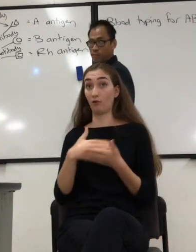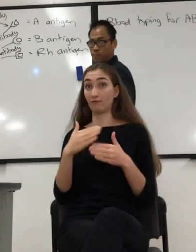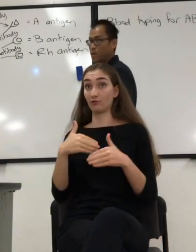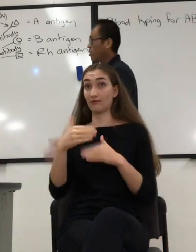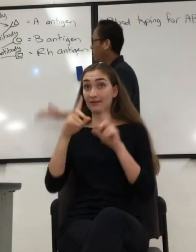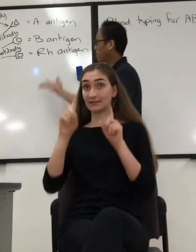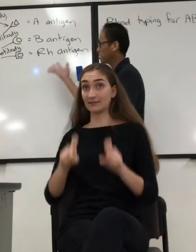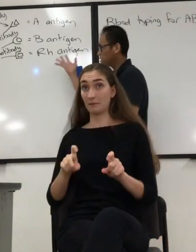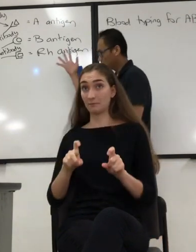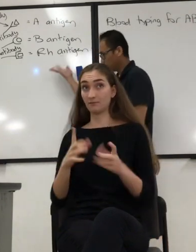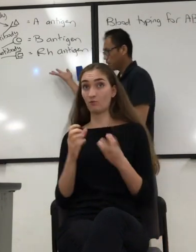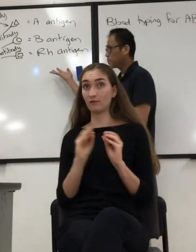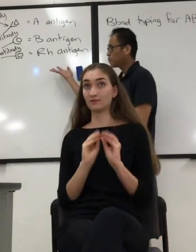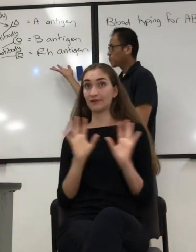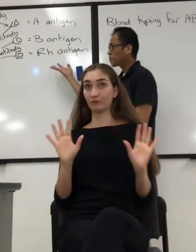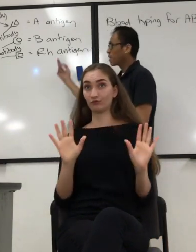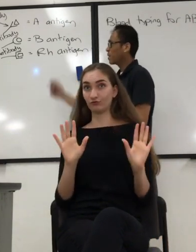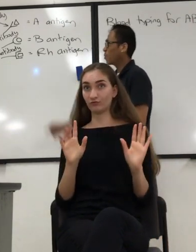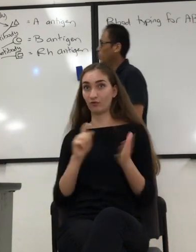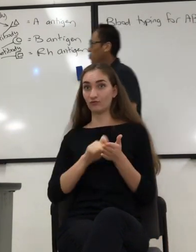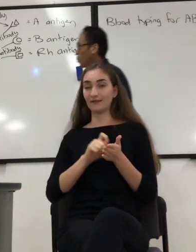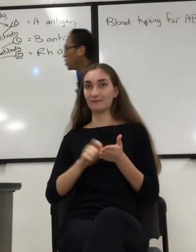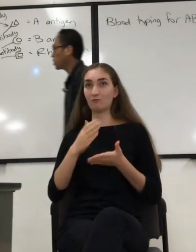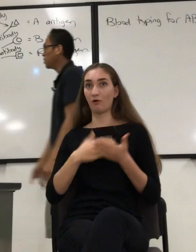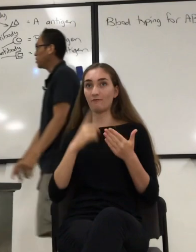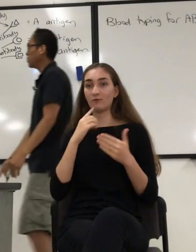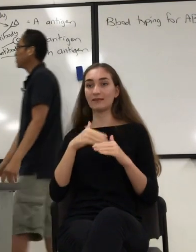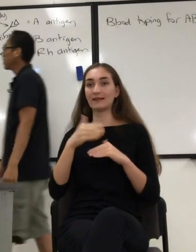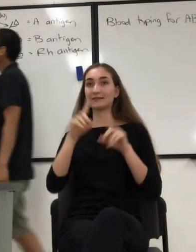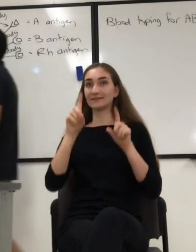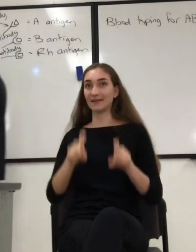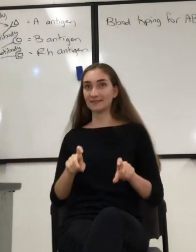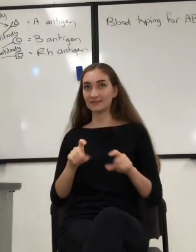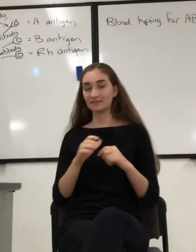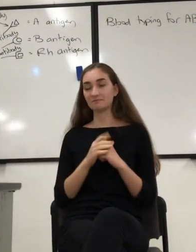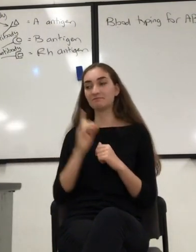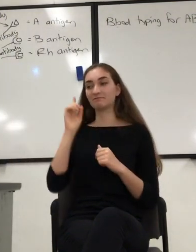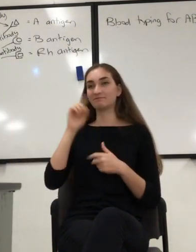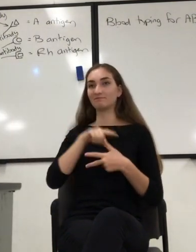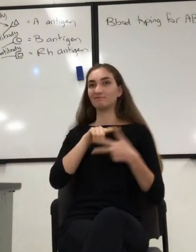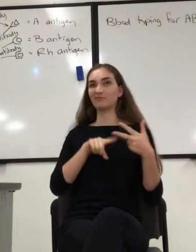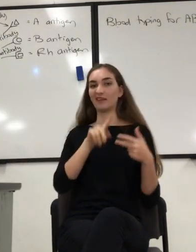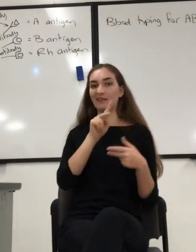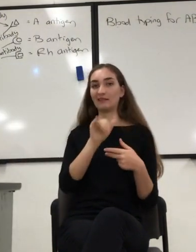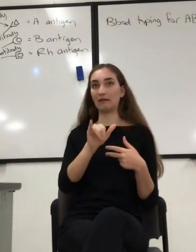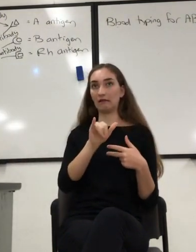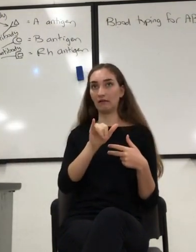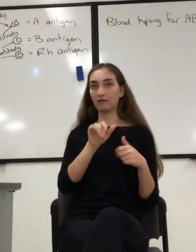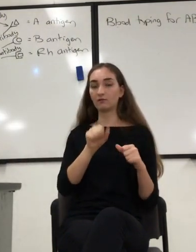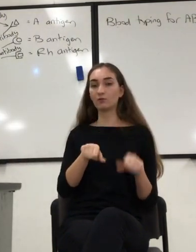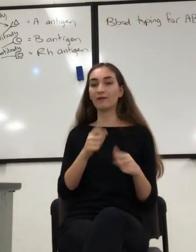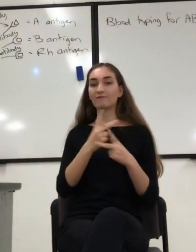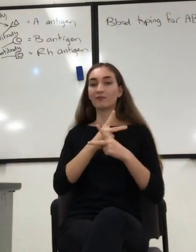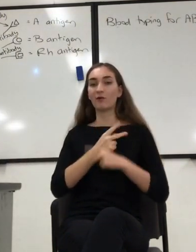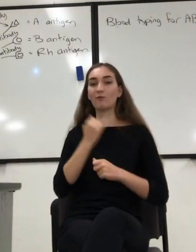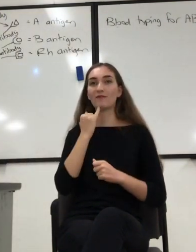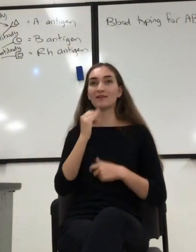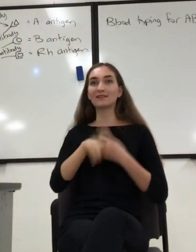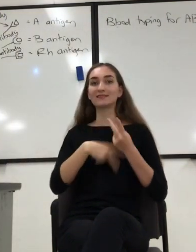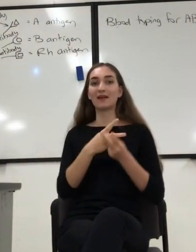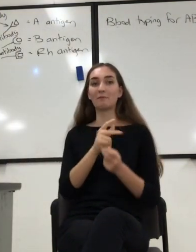on it. Well, anyways, this is the key. What you can deduce is that if you have type A negative